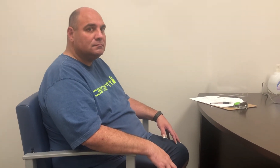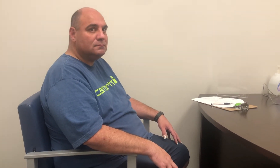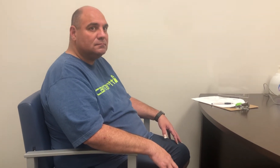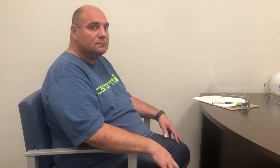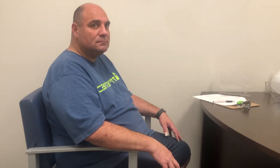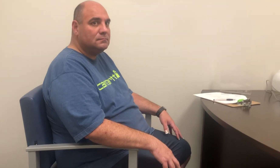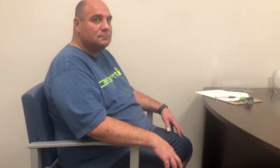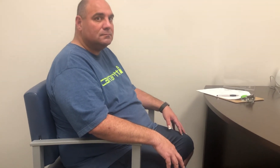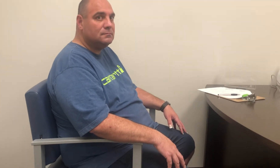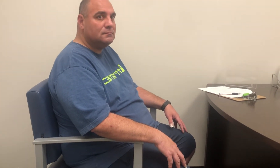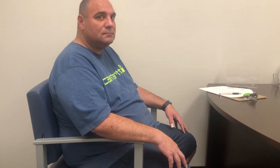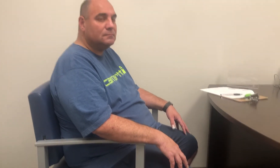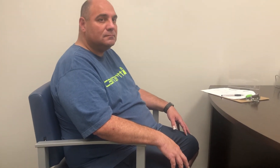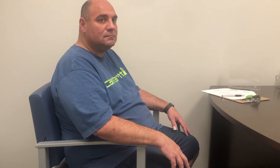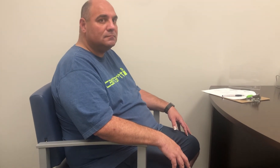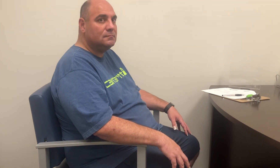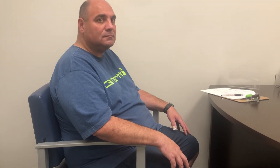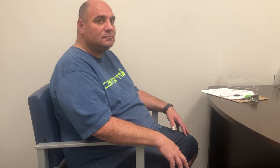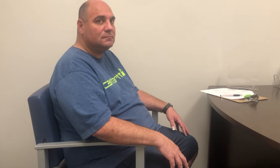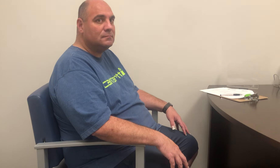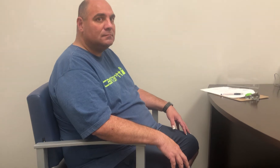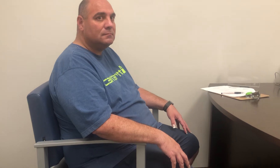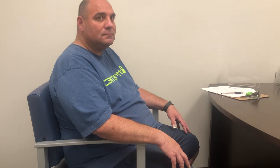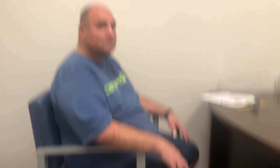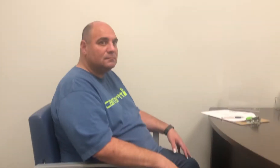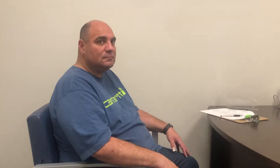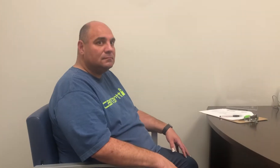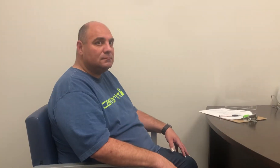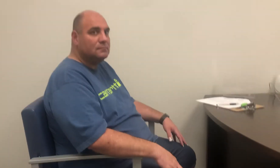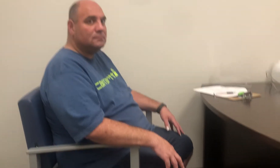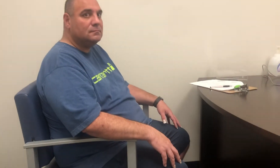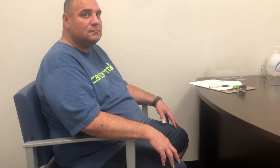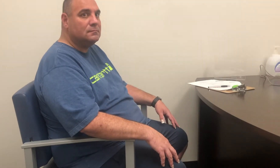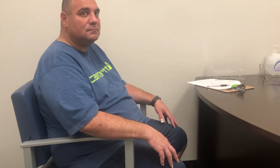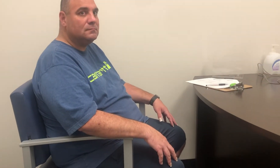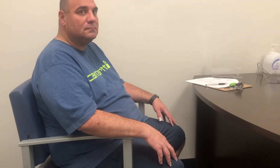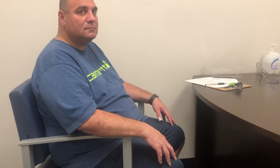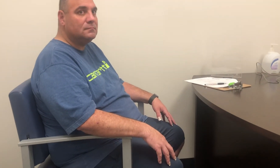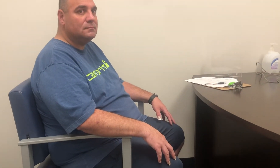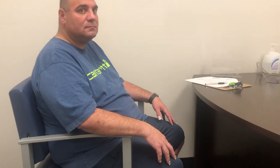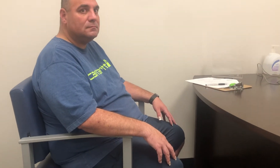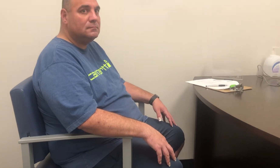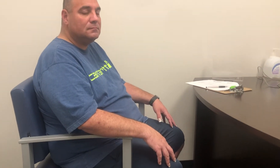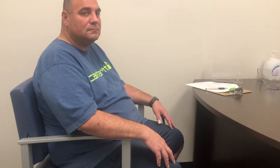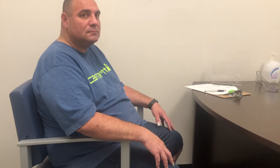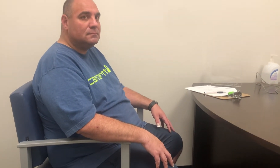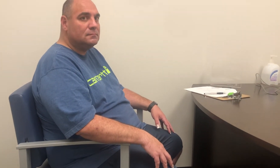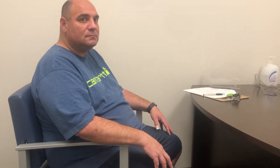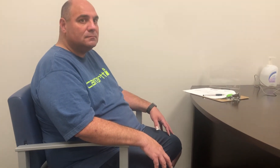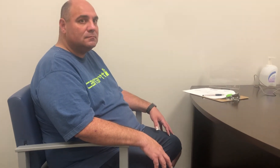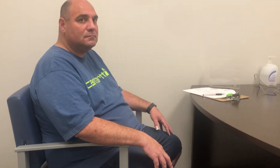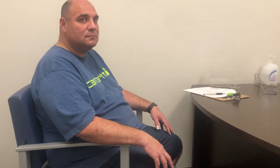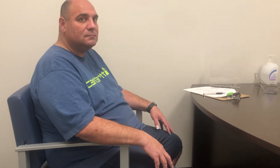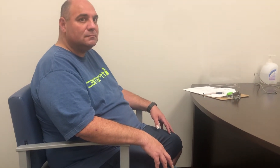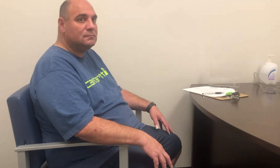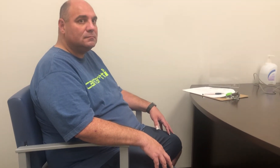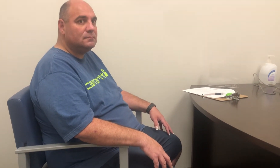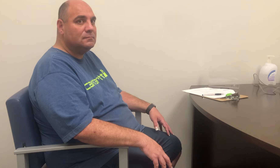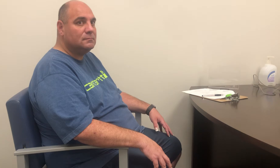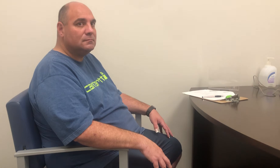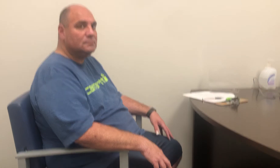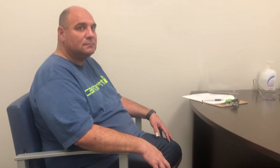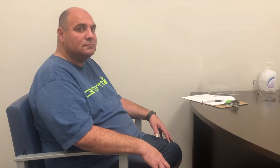think this is going to be a little bit different, we're hoping. But last night was kind of interesting because he's going to be working with a